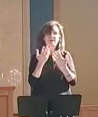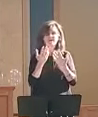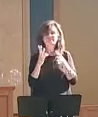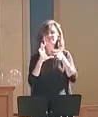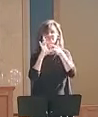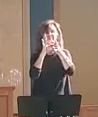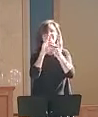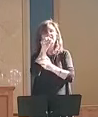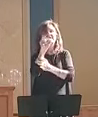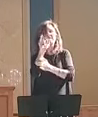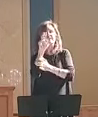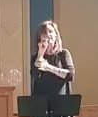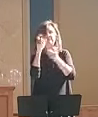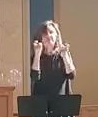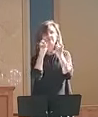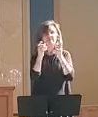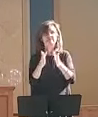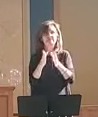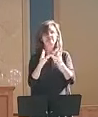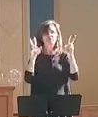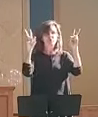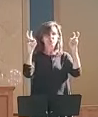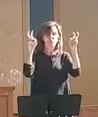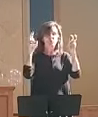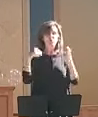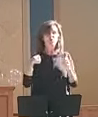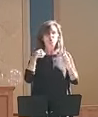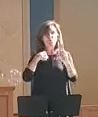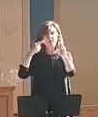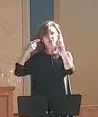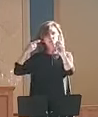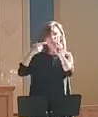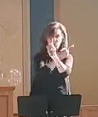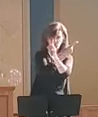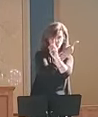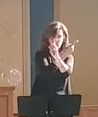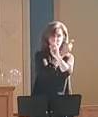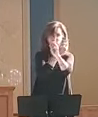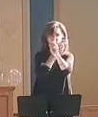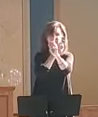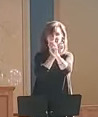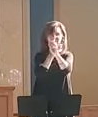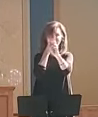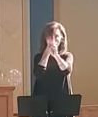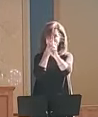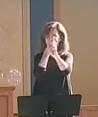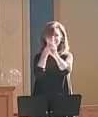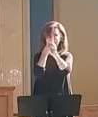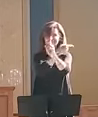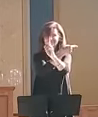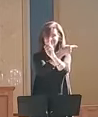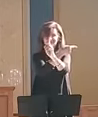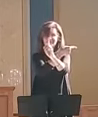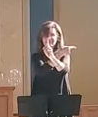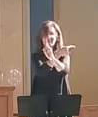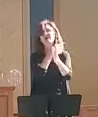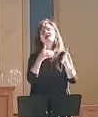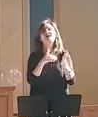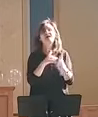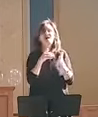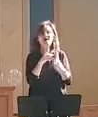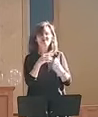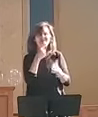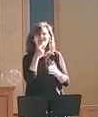We miss the mark. That's where correction is necessary. And I have had many a times where I've put my foot in my